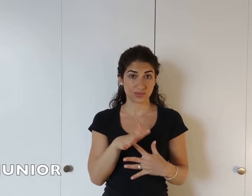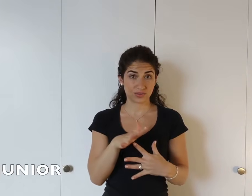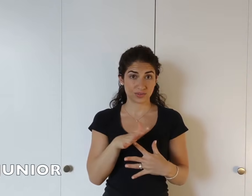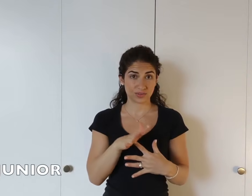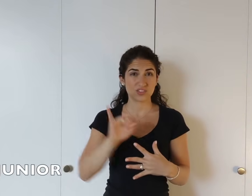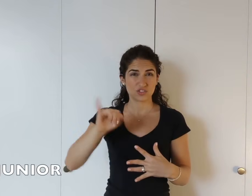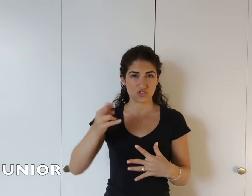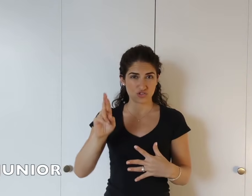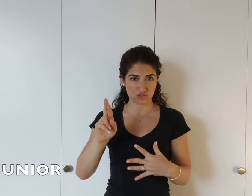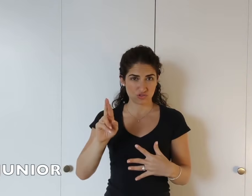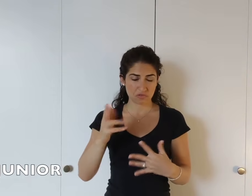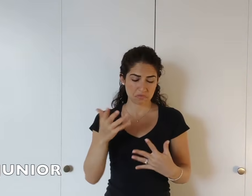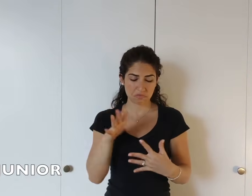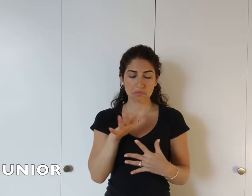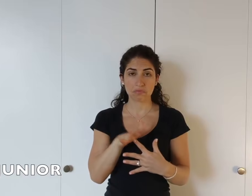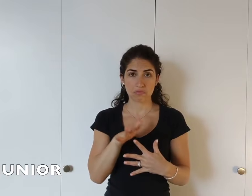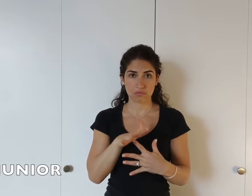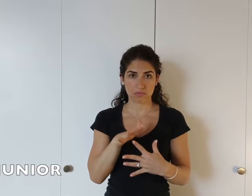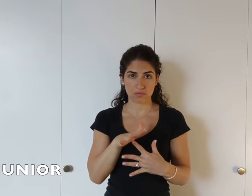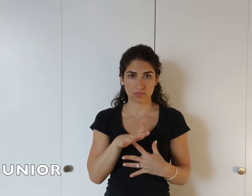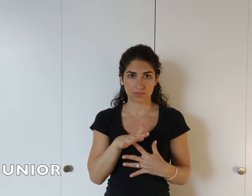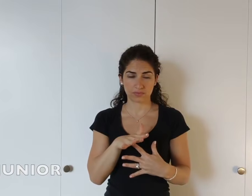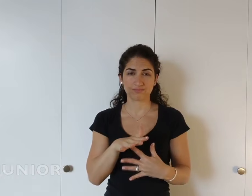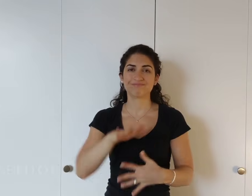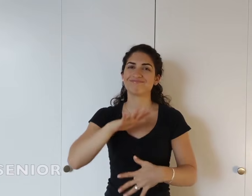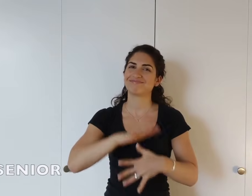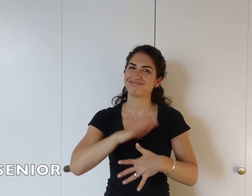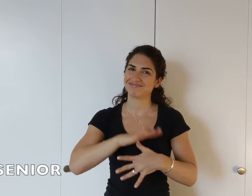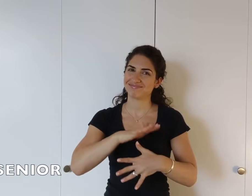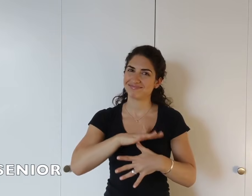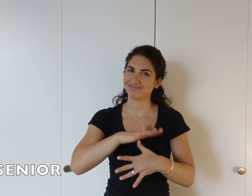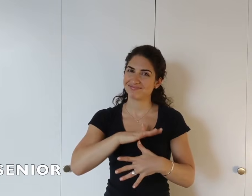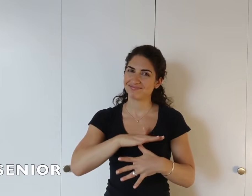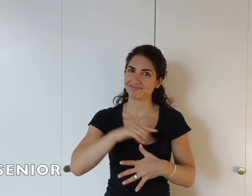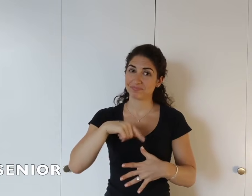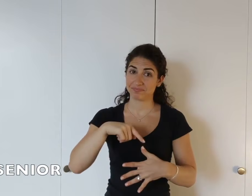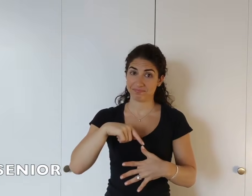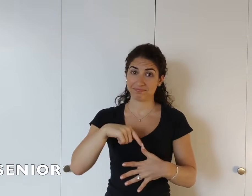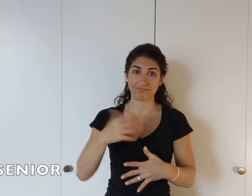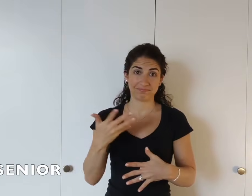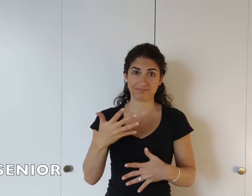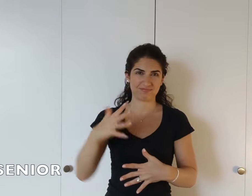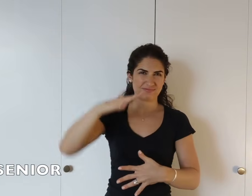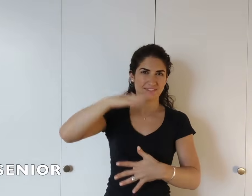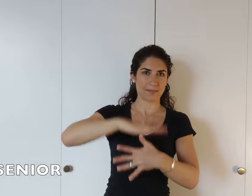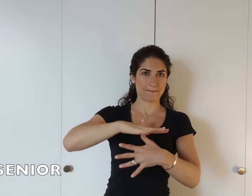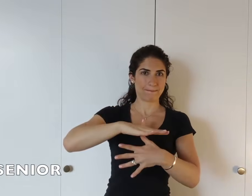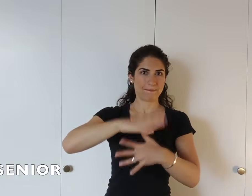Junior, junior, and senior. So that thumb is the